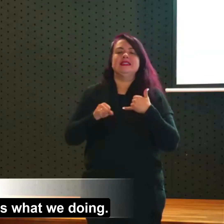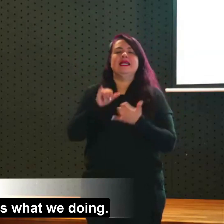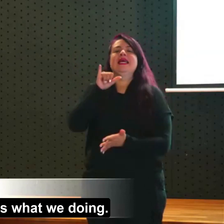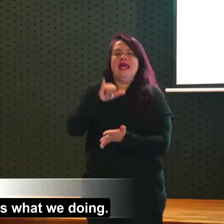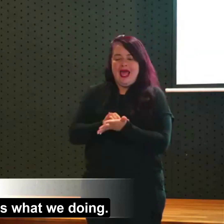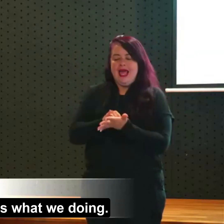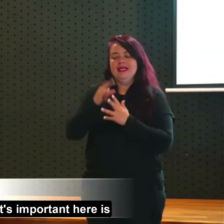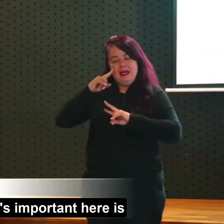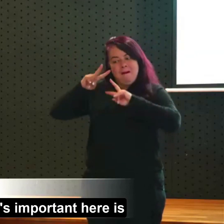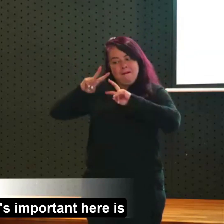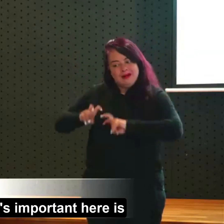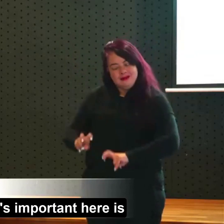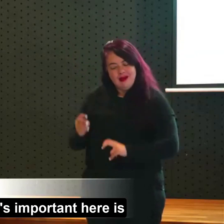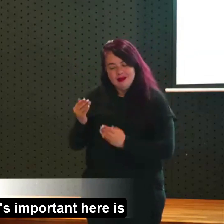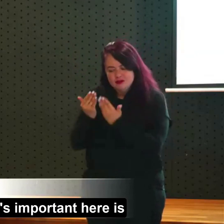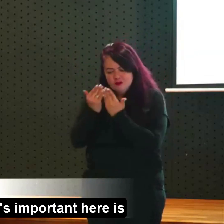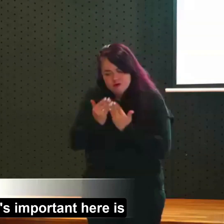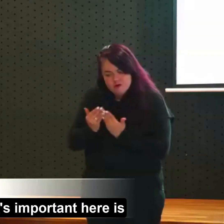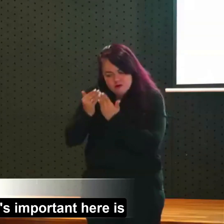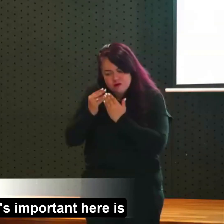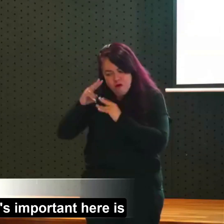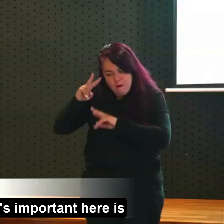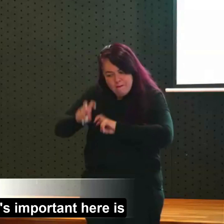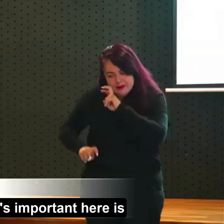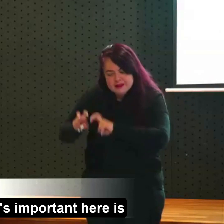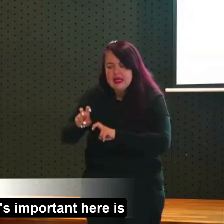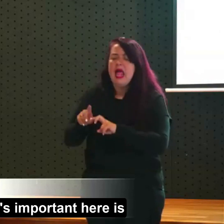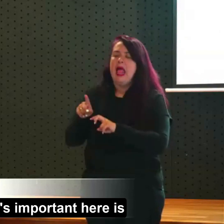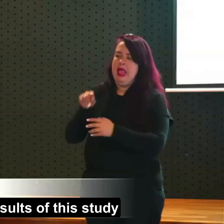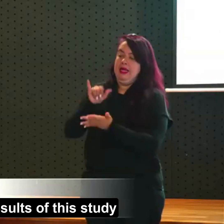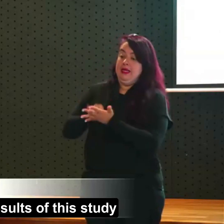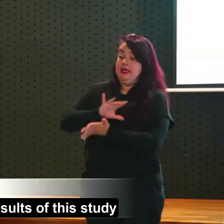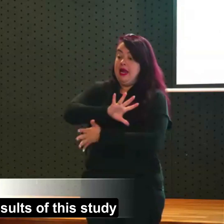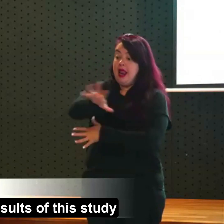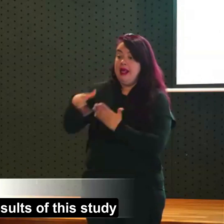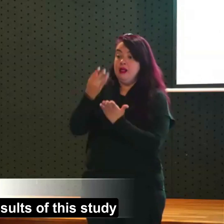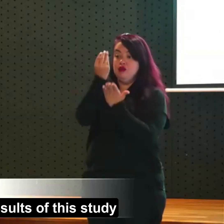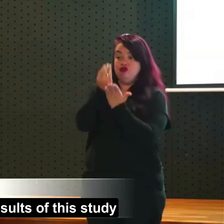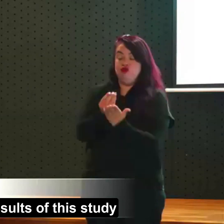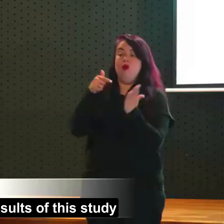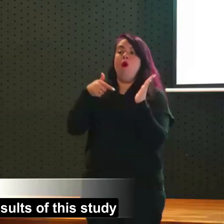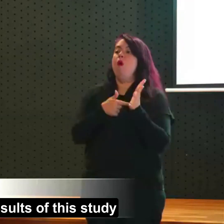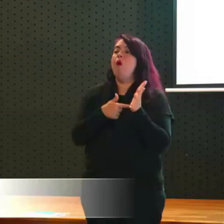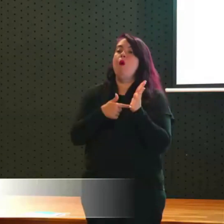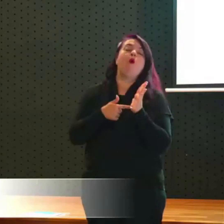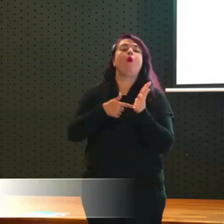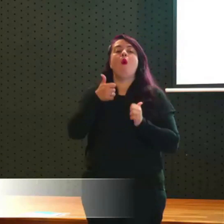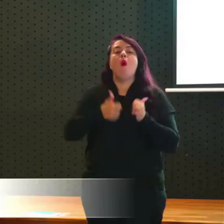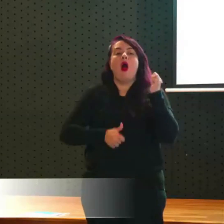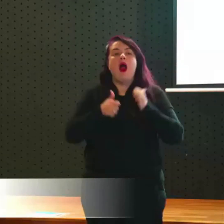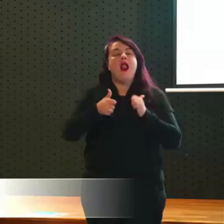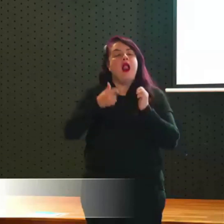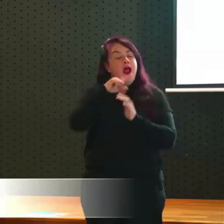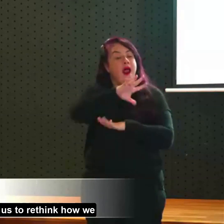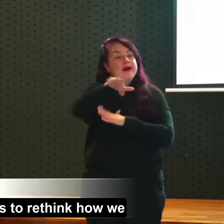is what we're doing. And what is important here is that the results of these